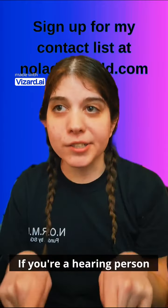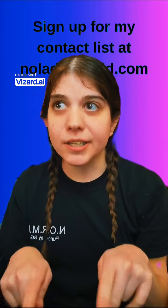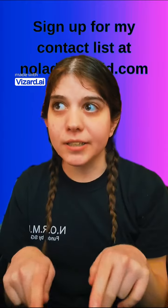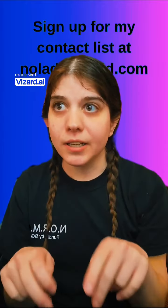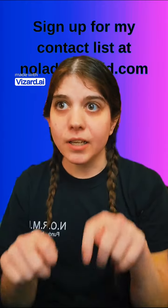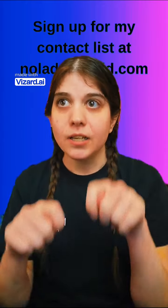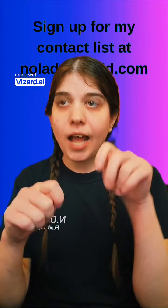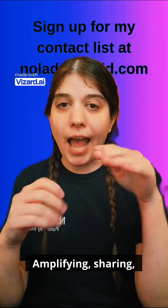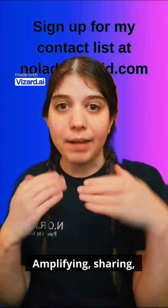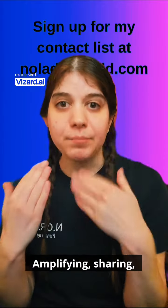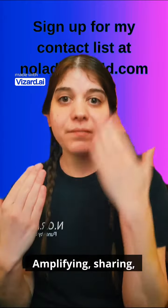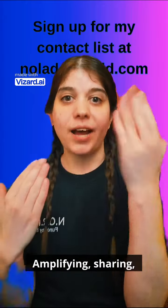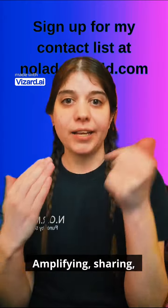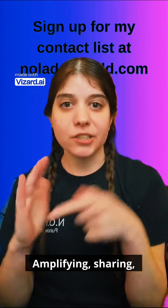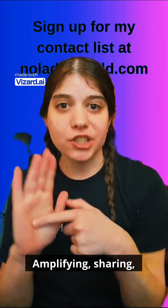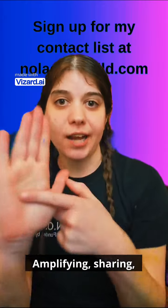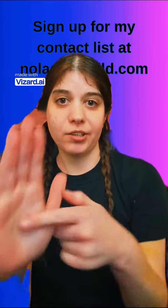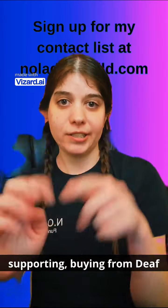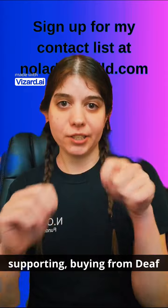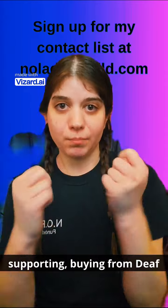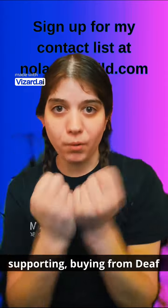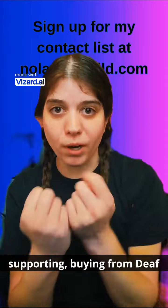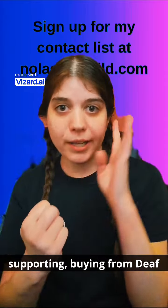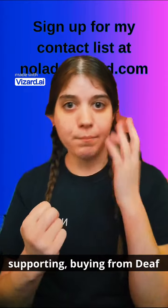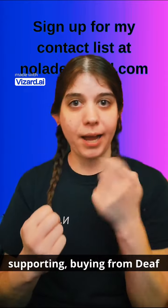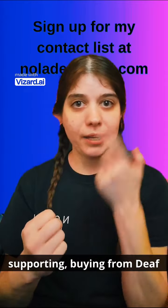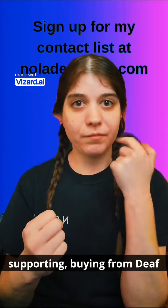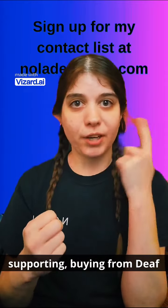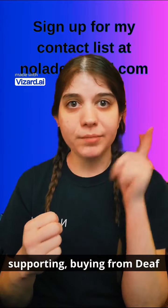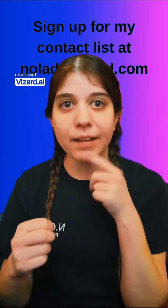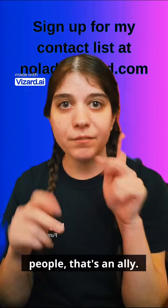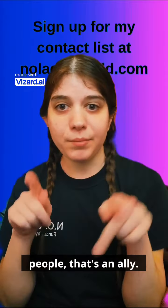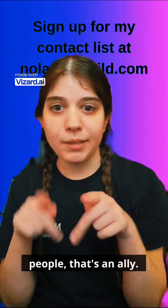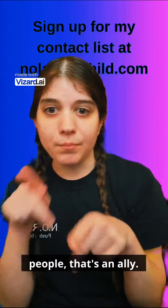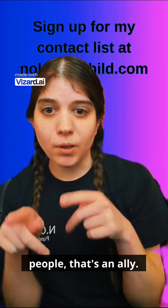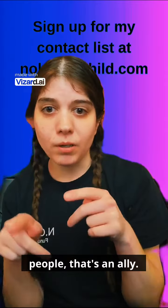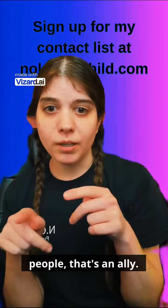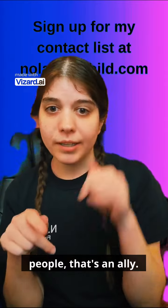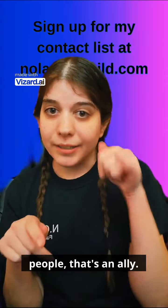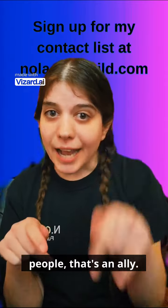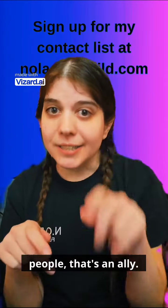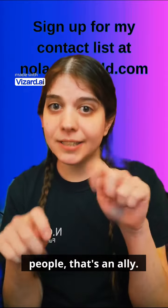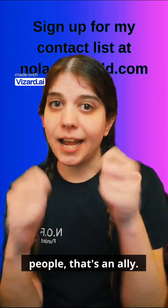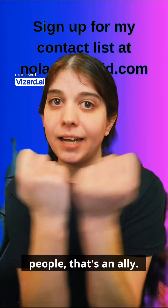person amplifying, sharing, supporting, buying from deaf people, that's an ally.